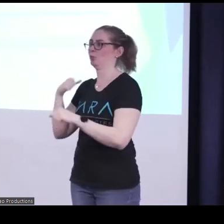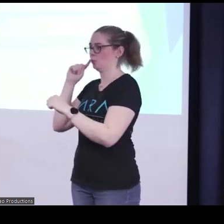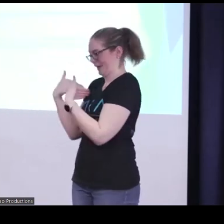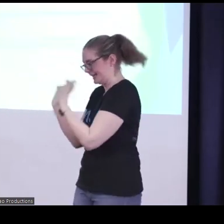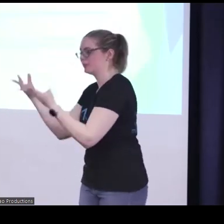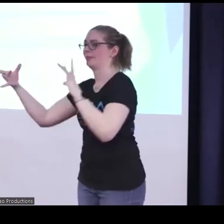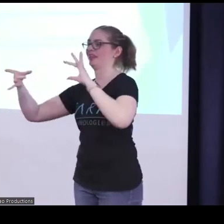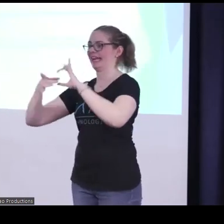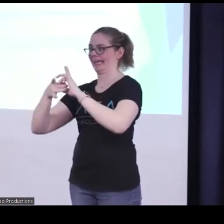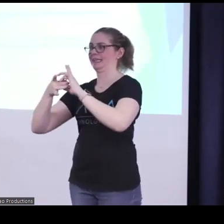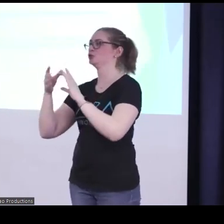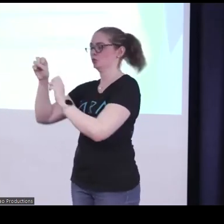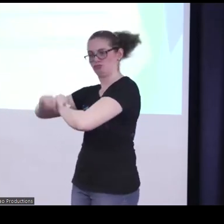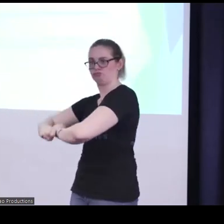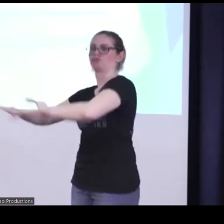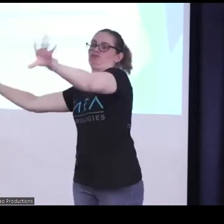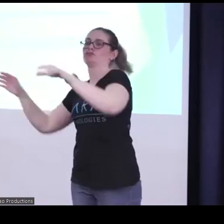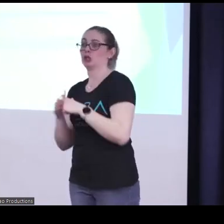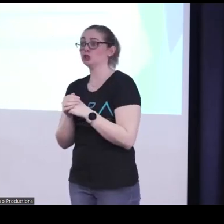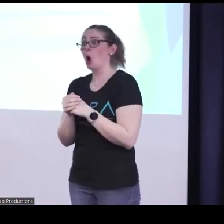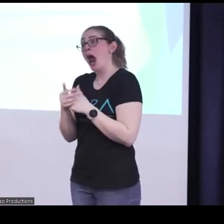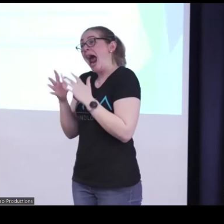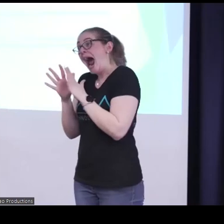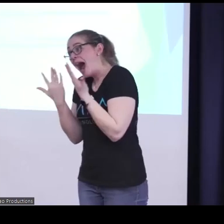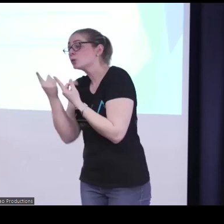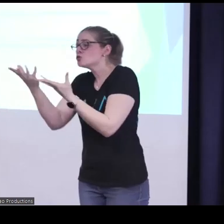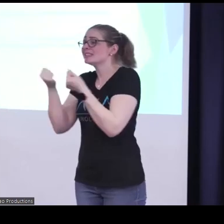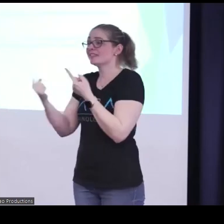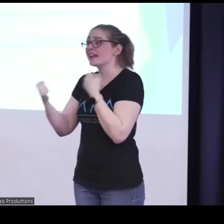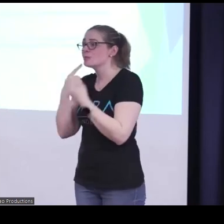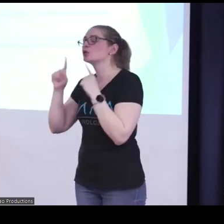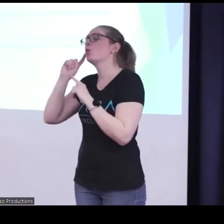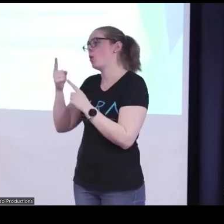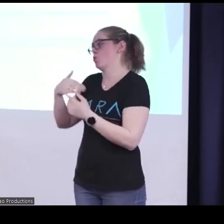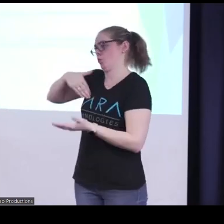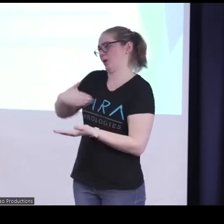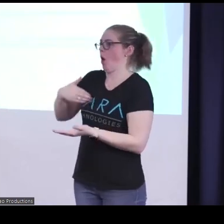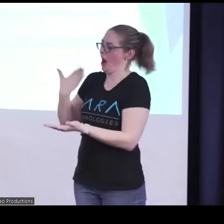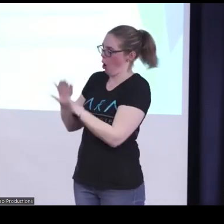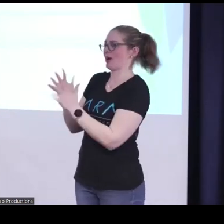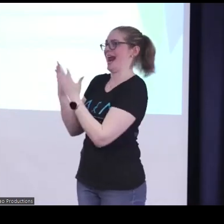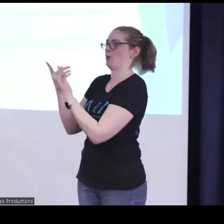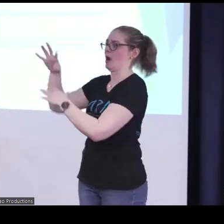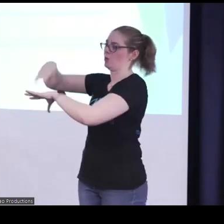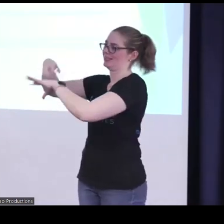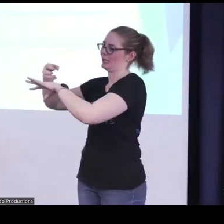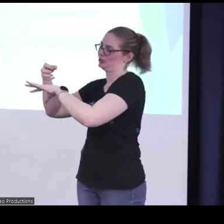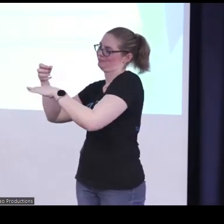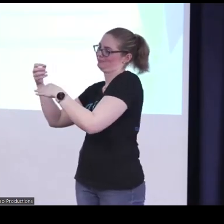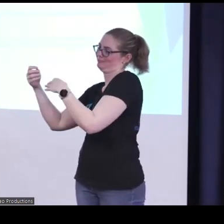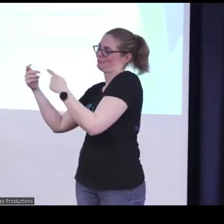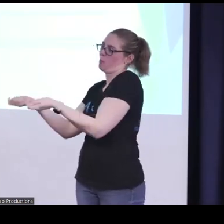And it would really be marrying in with their system, giving them the technology to be able to send information to deaf people. So we